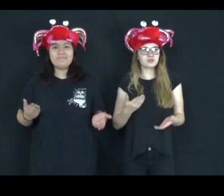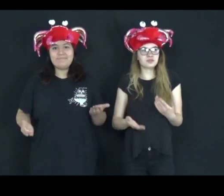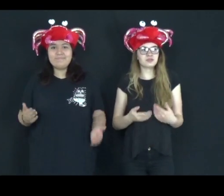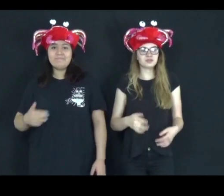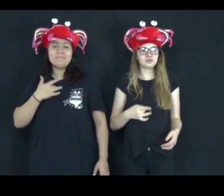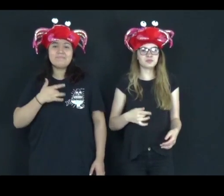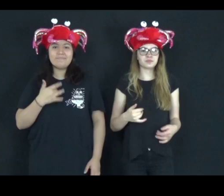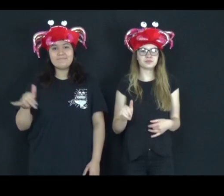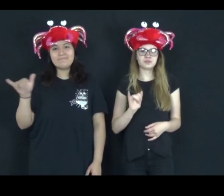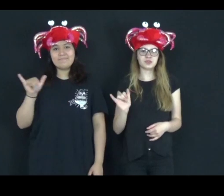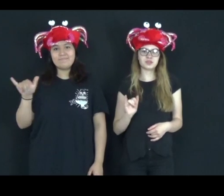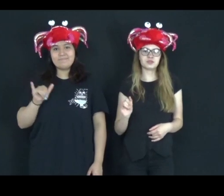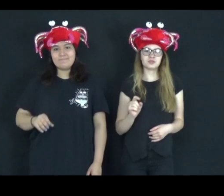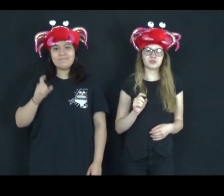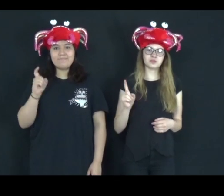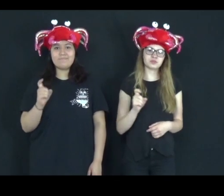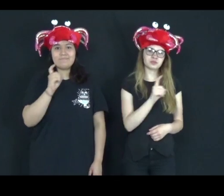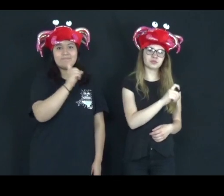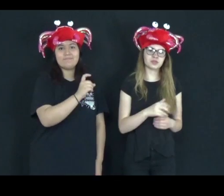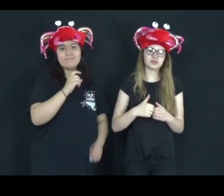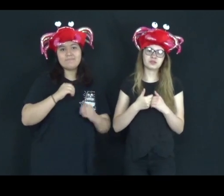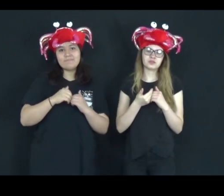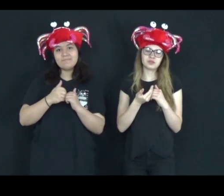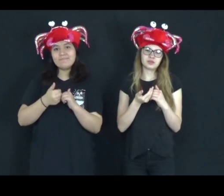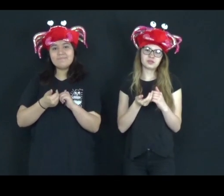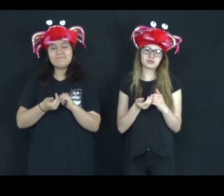Possible she wants you to. There is one way to ask her.